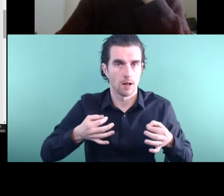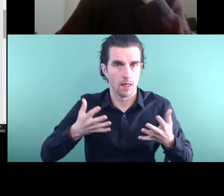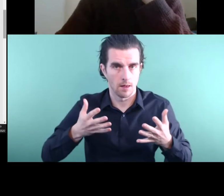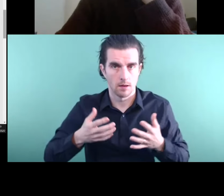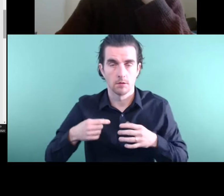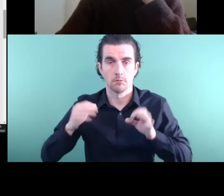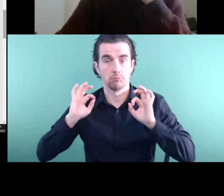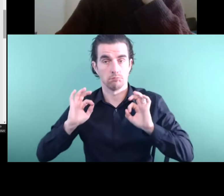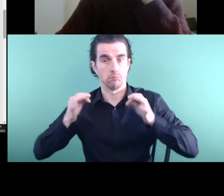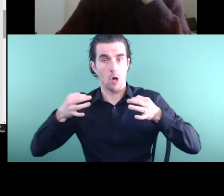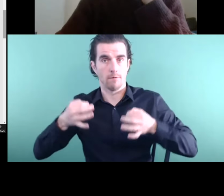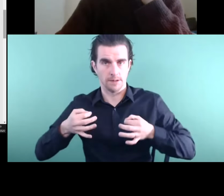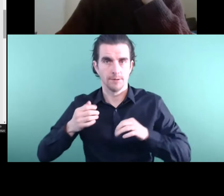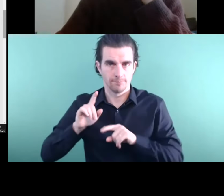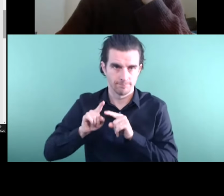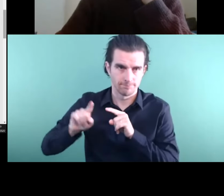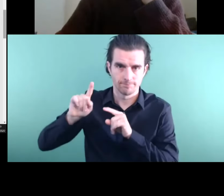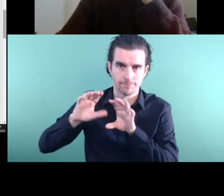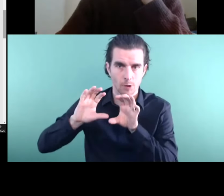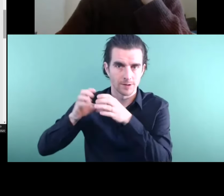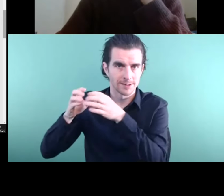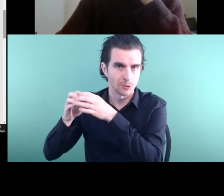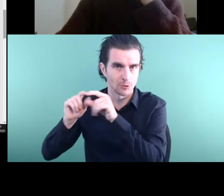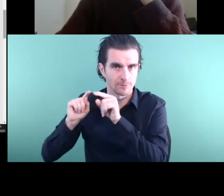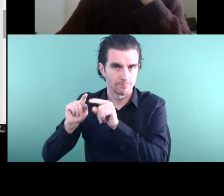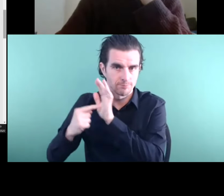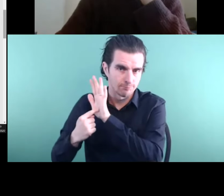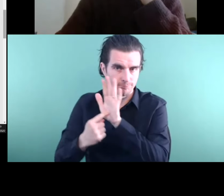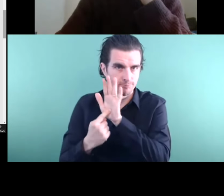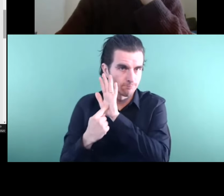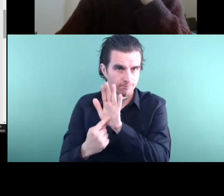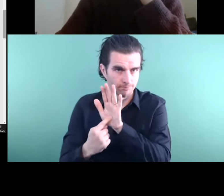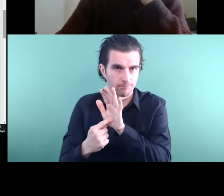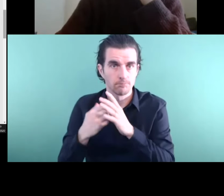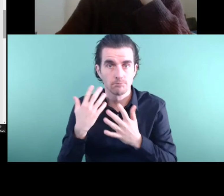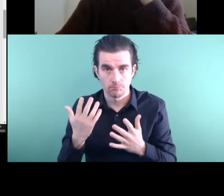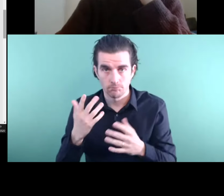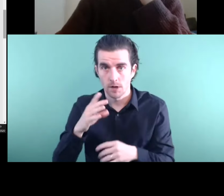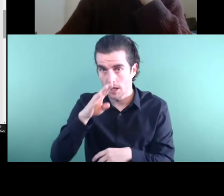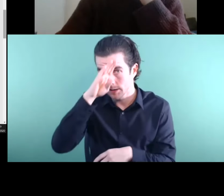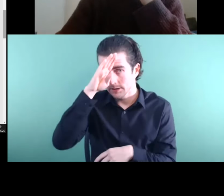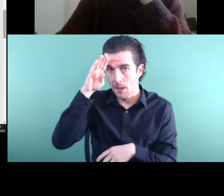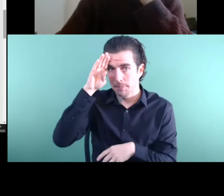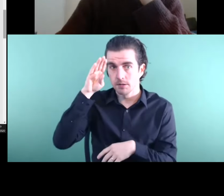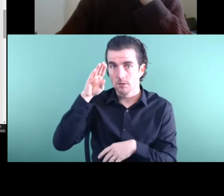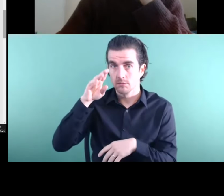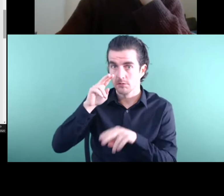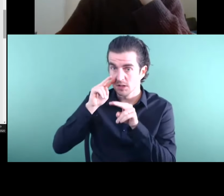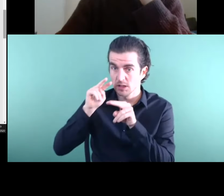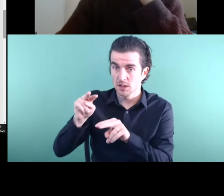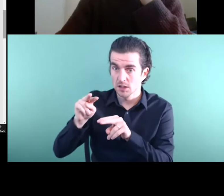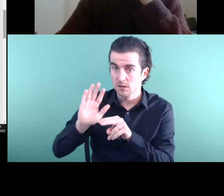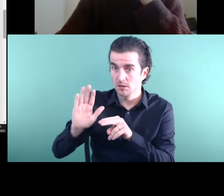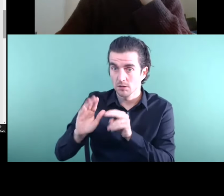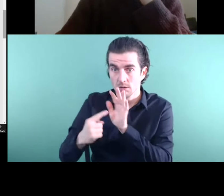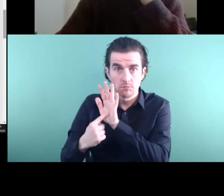the third sector. They might be much more robust, but the nature of that data for the government is quite similar to